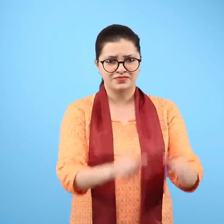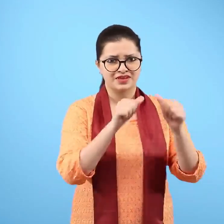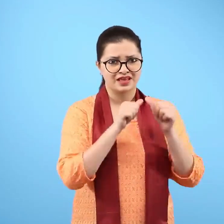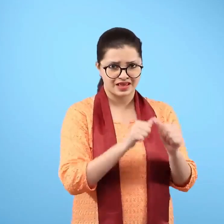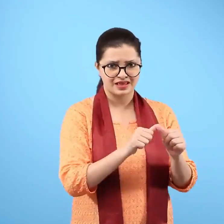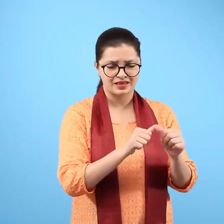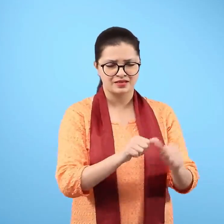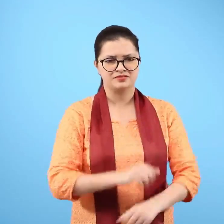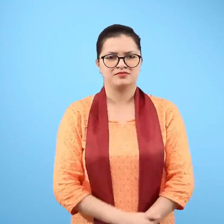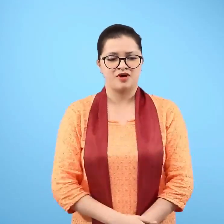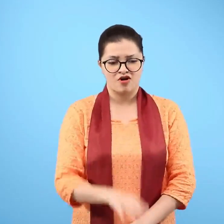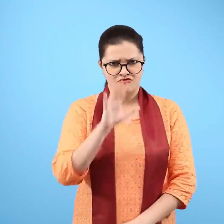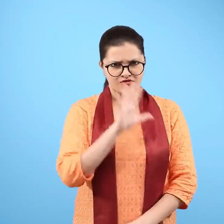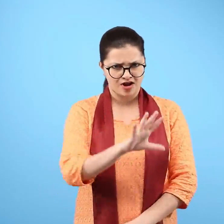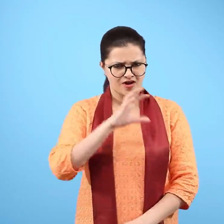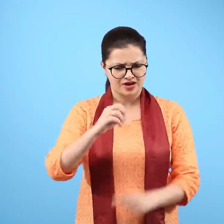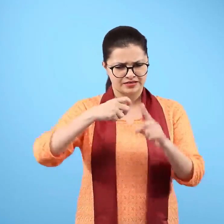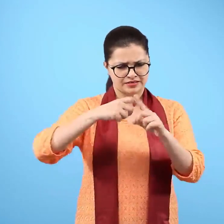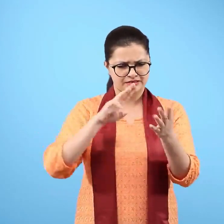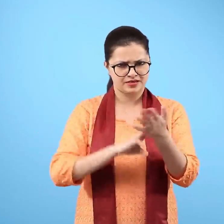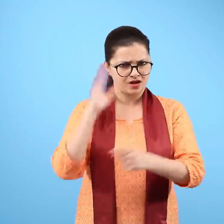Option A, 50 kilometers.